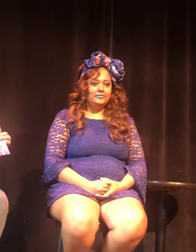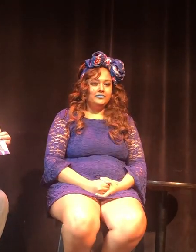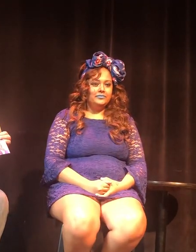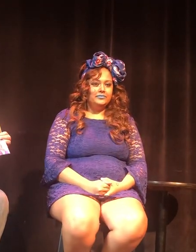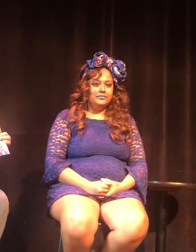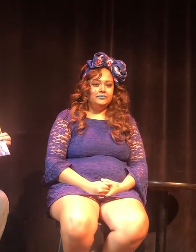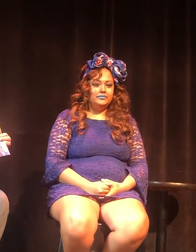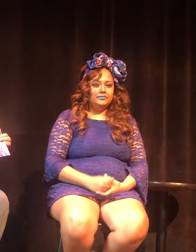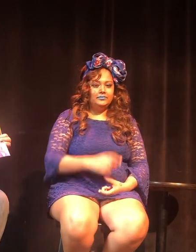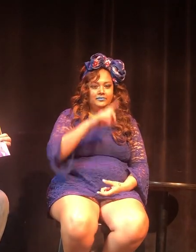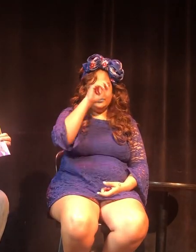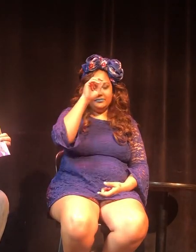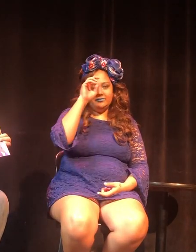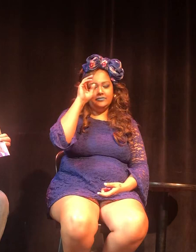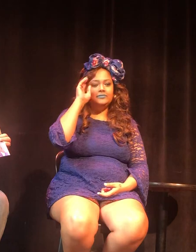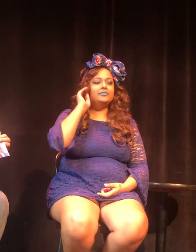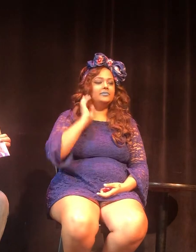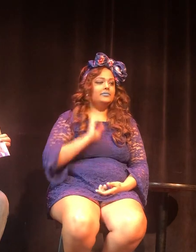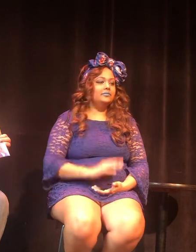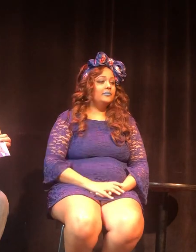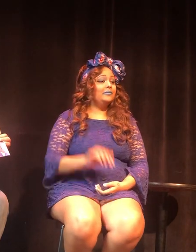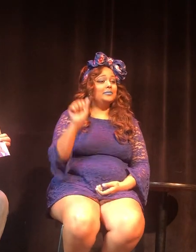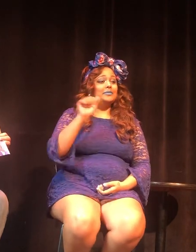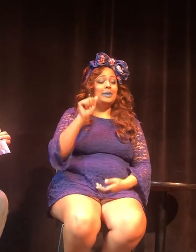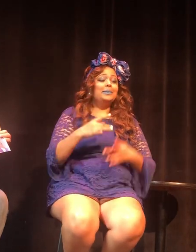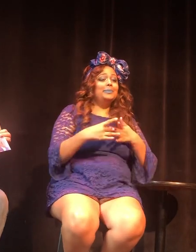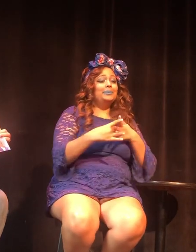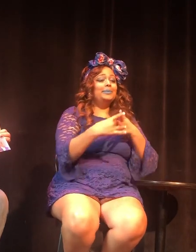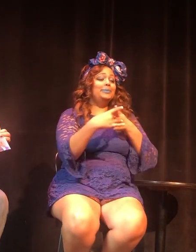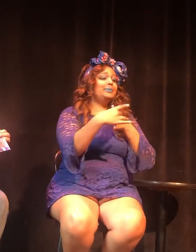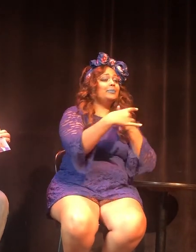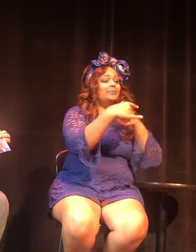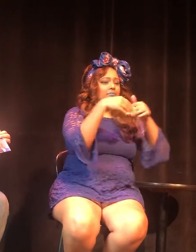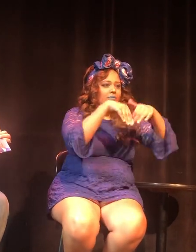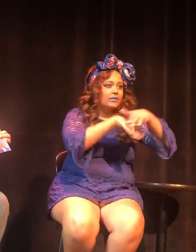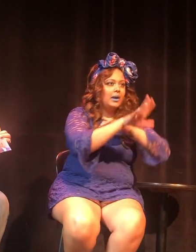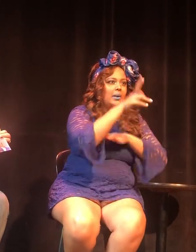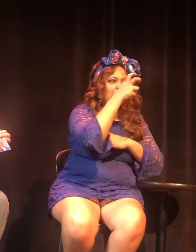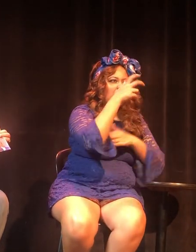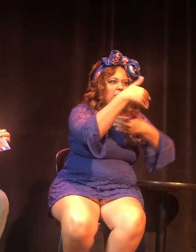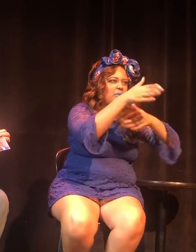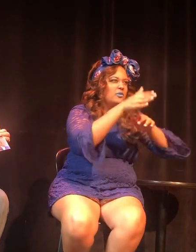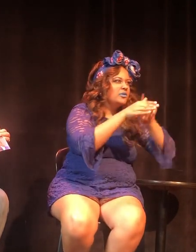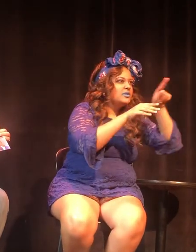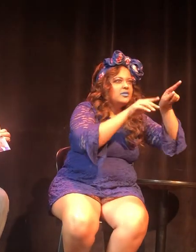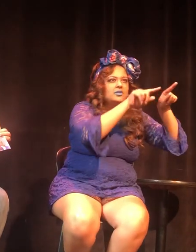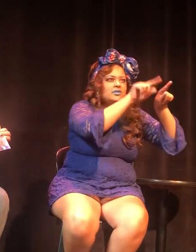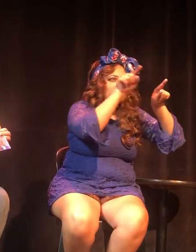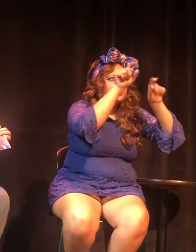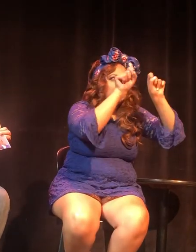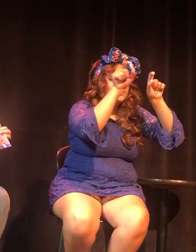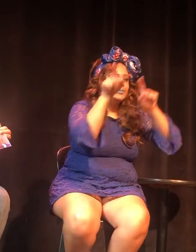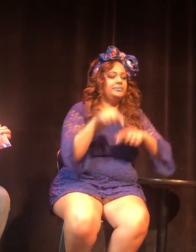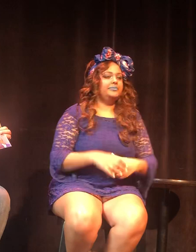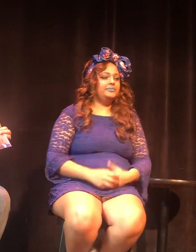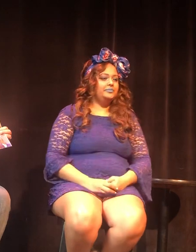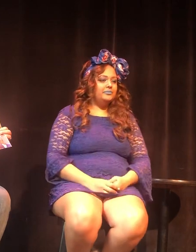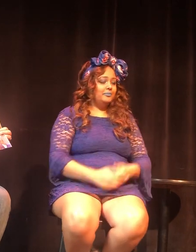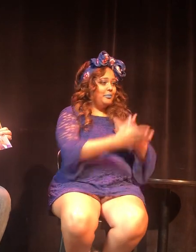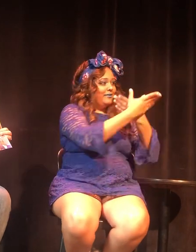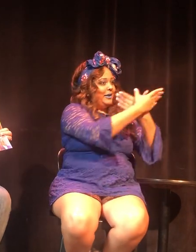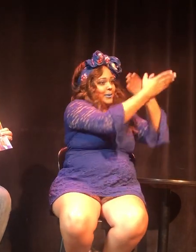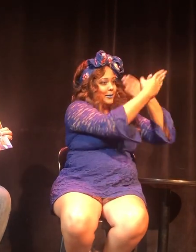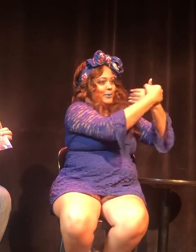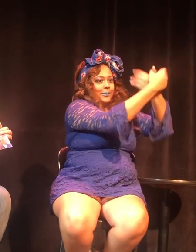Abby led the way to the bug room. Butterflies can be half male and half